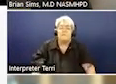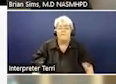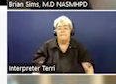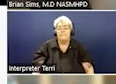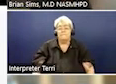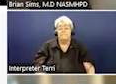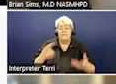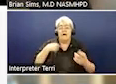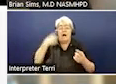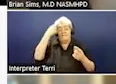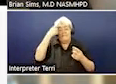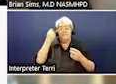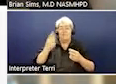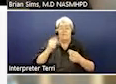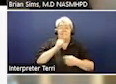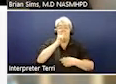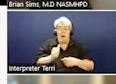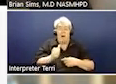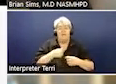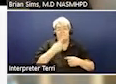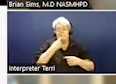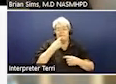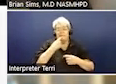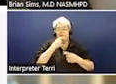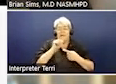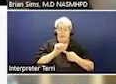So it's the one that's not. So A would be, B